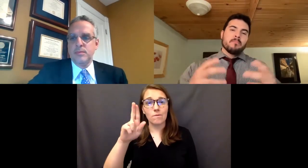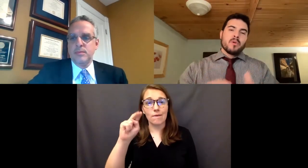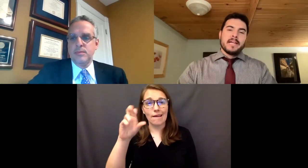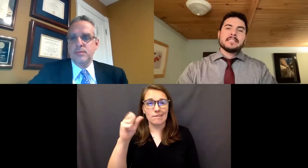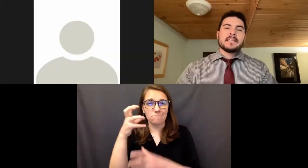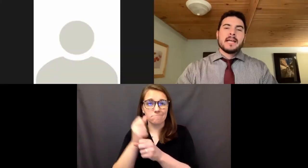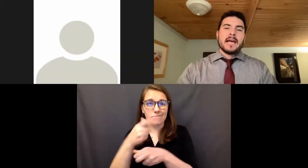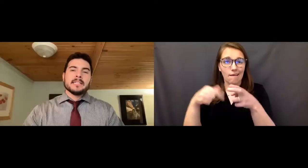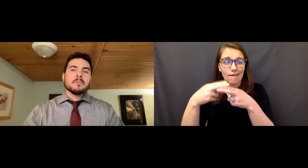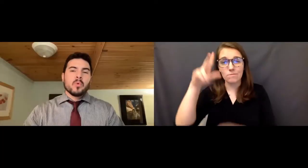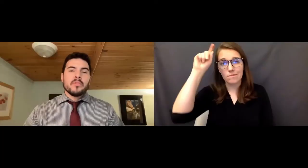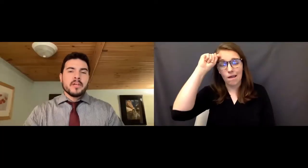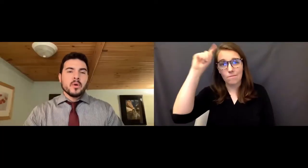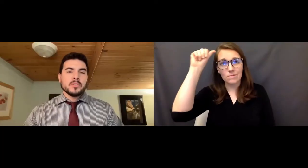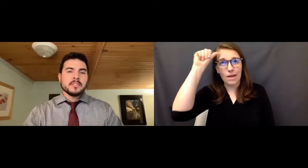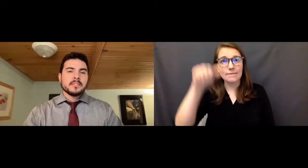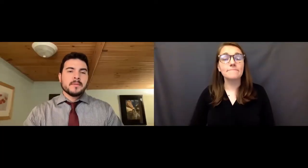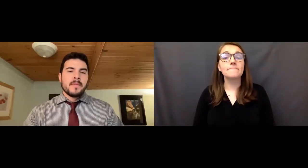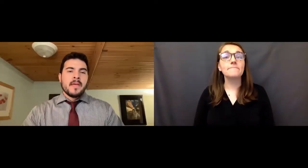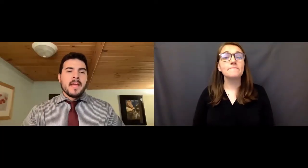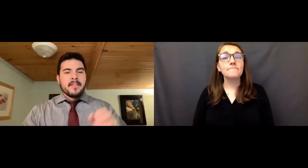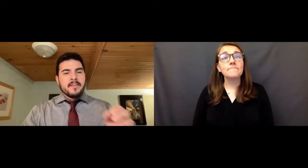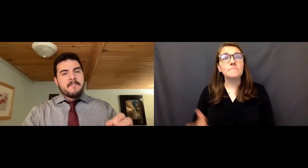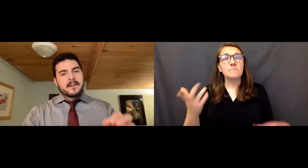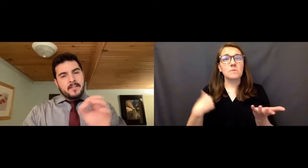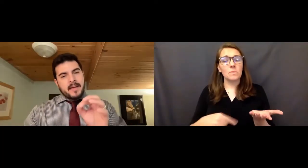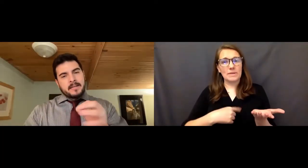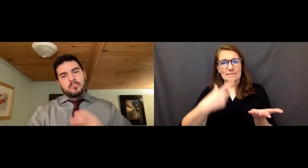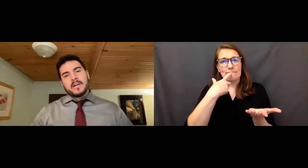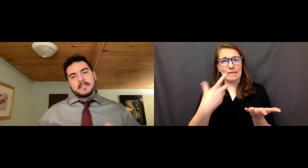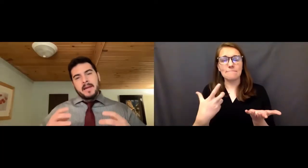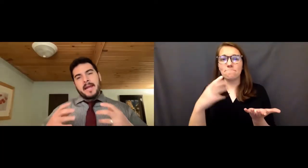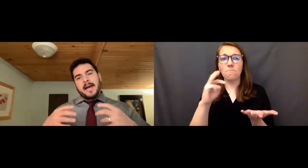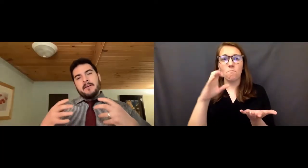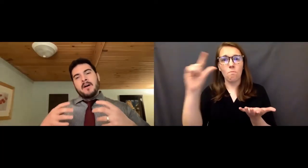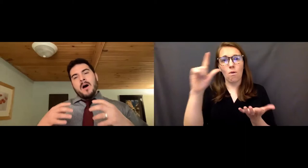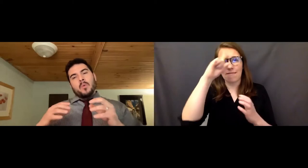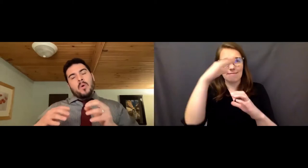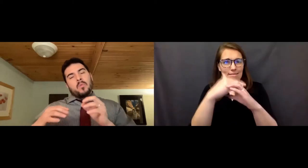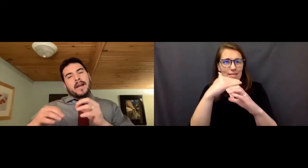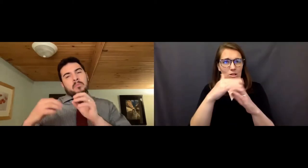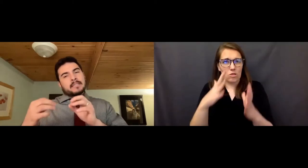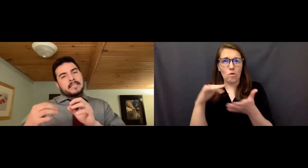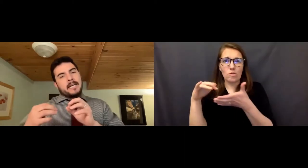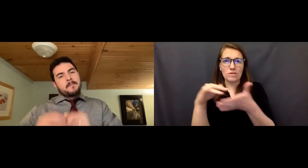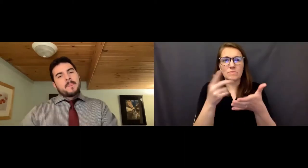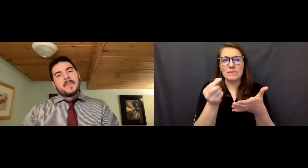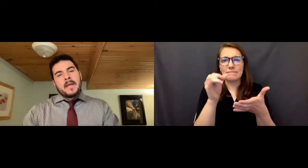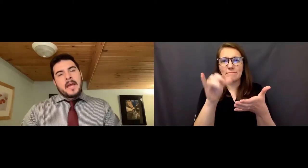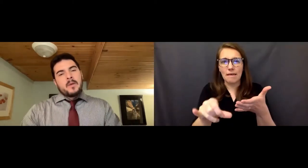we embrace as moral theologians and the effect that embrace may have on what we're able to